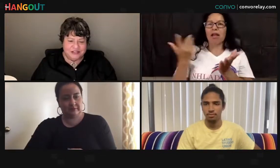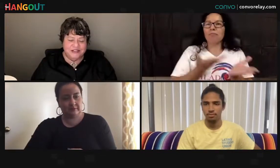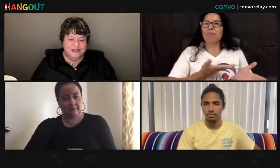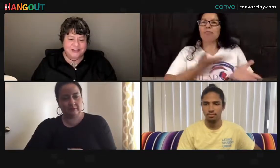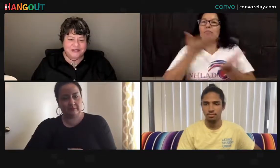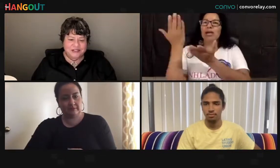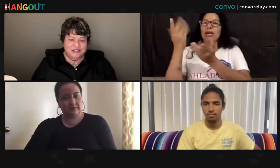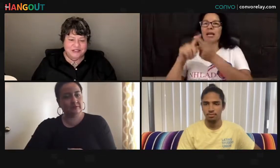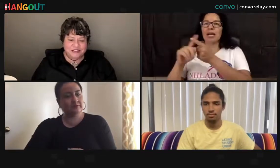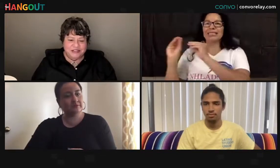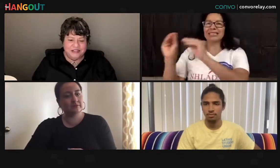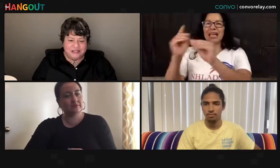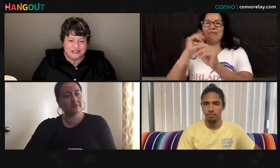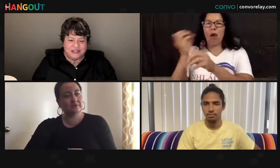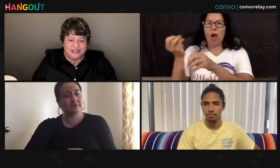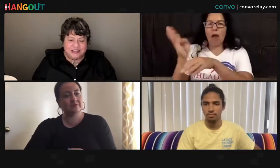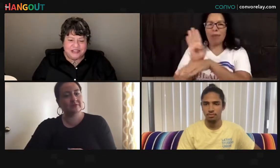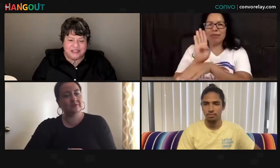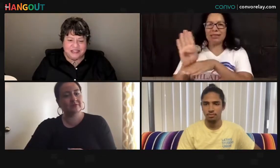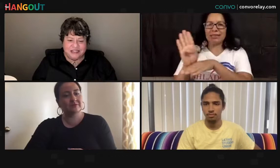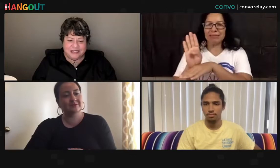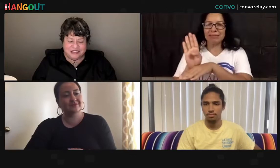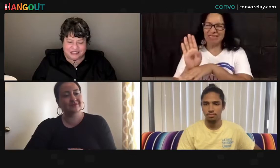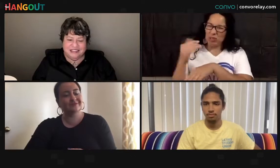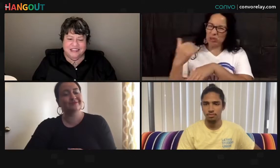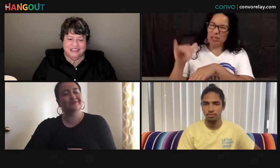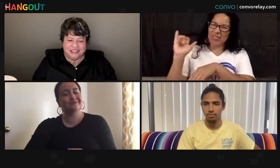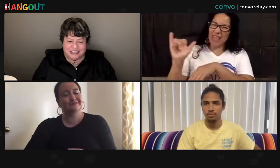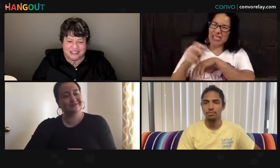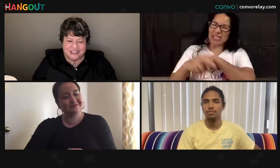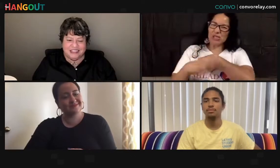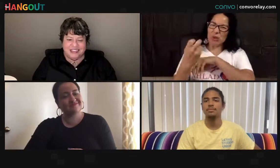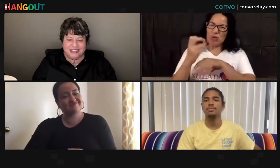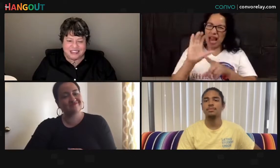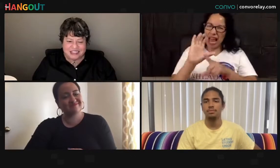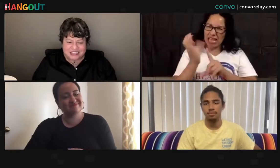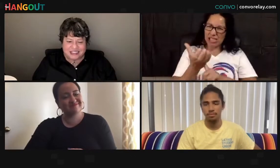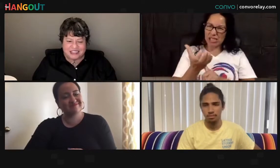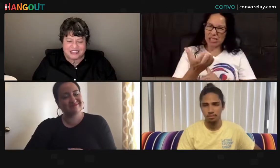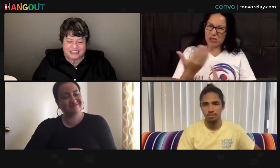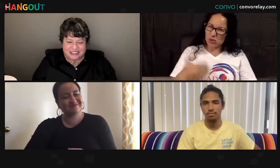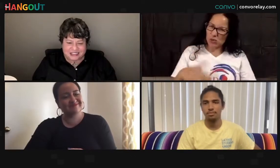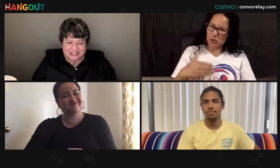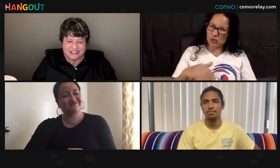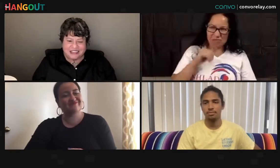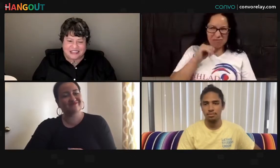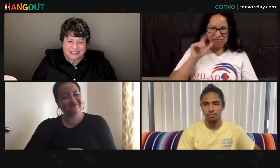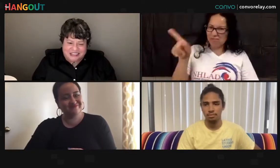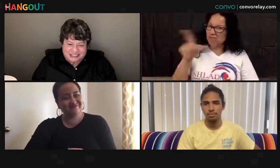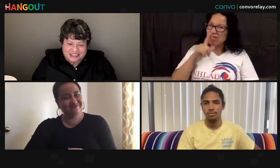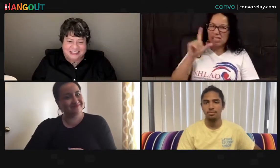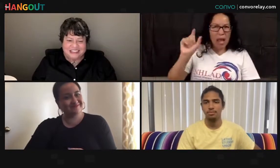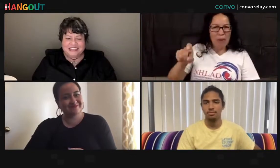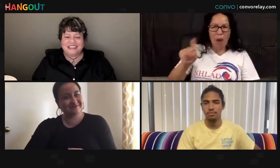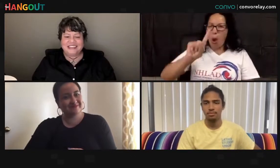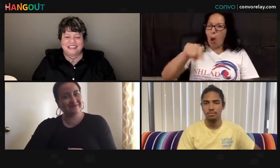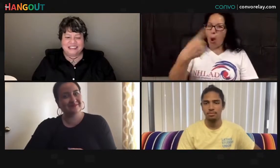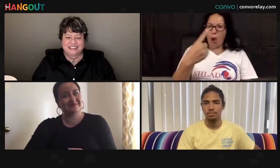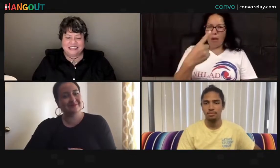person learned about it and brought basically it back to the US and was teaching it. And to